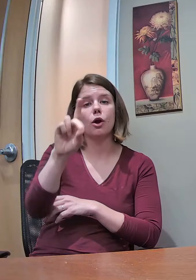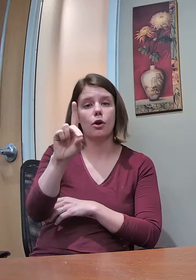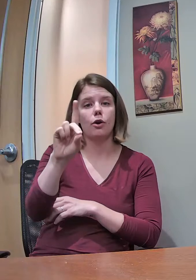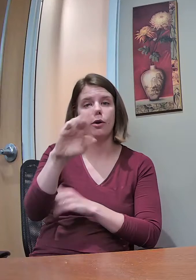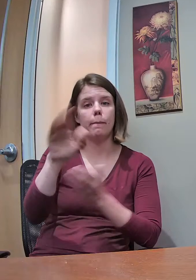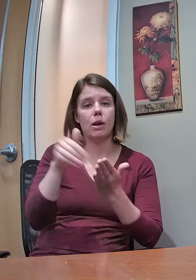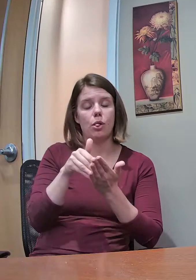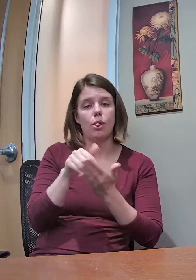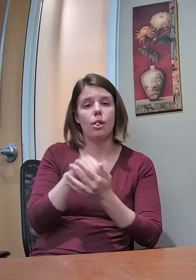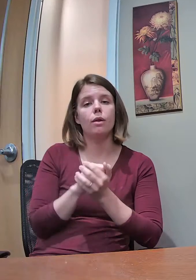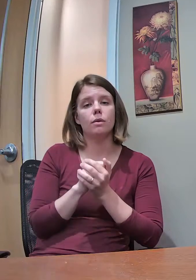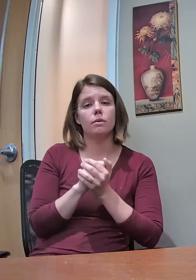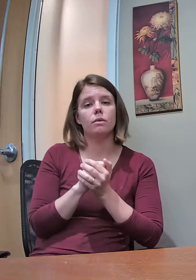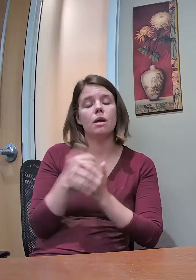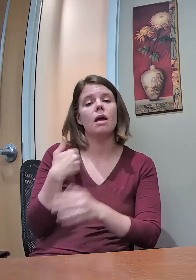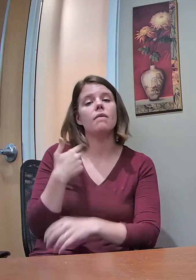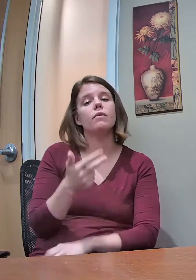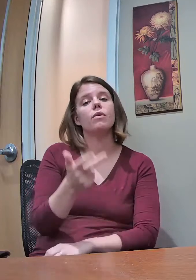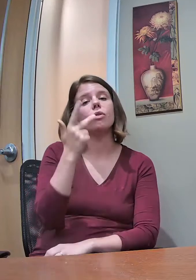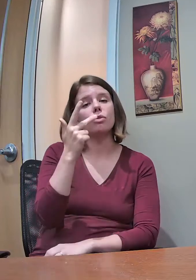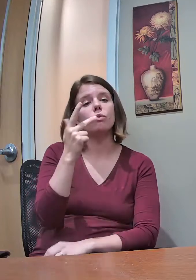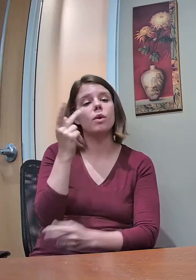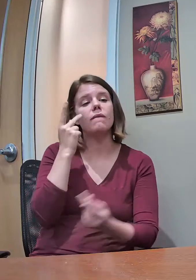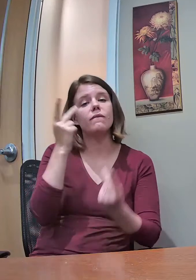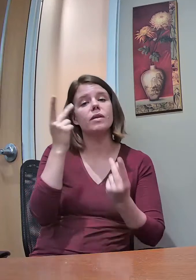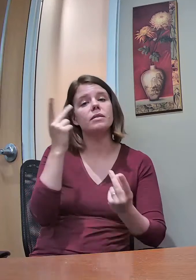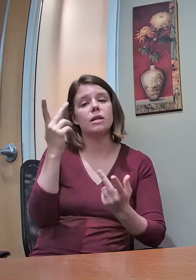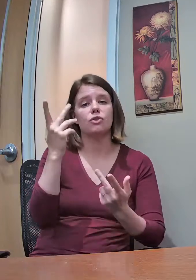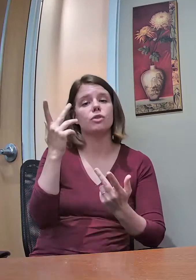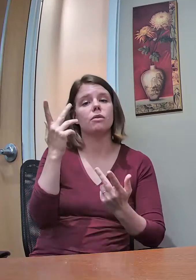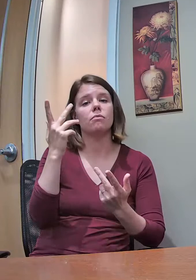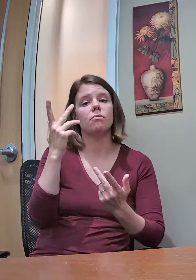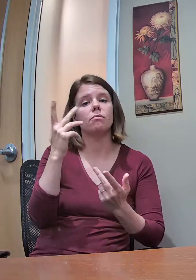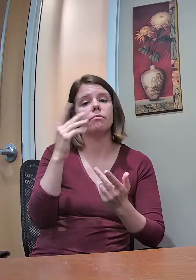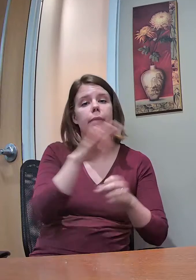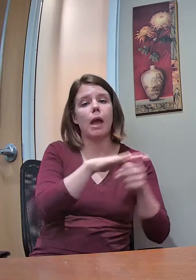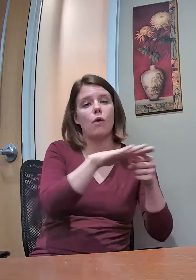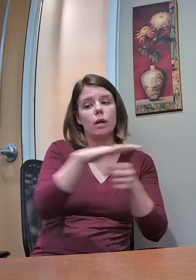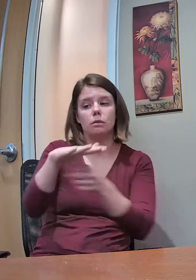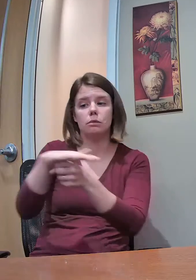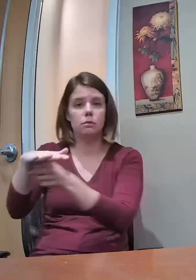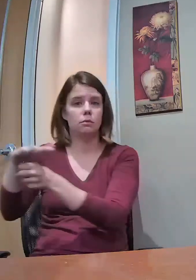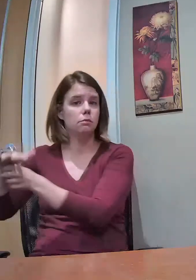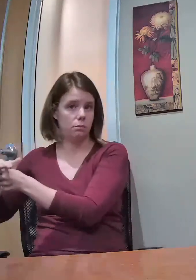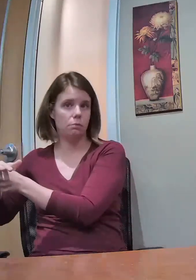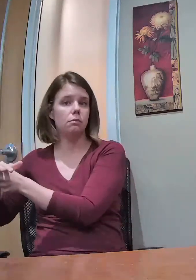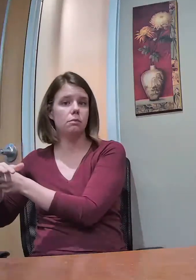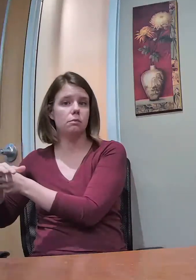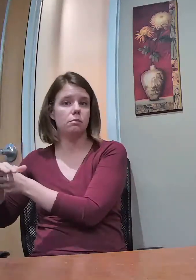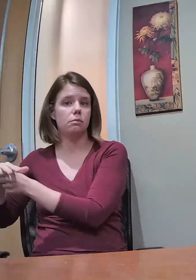in the center, and we have 3 visitation stations that you could be assigned to.